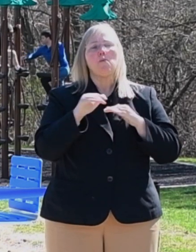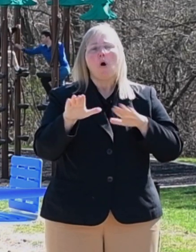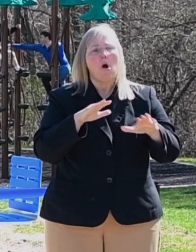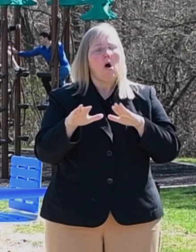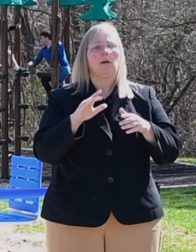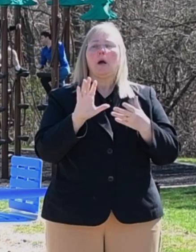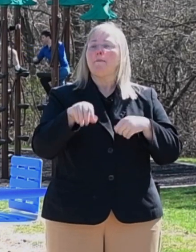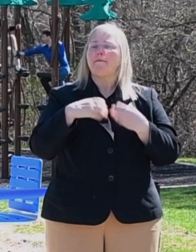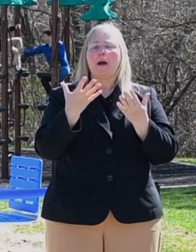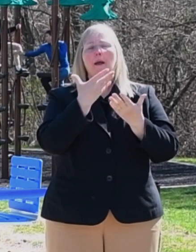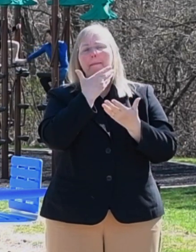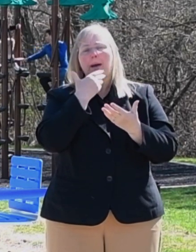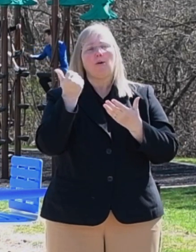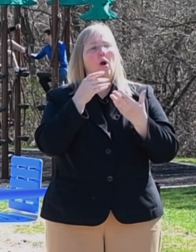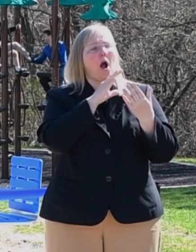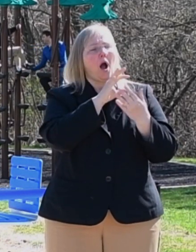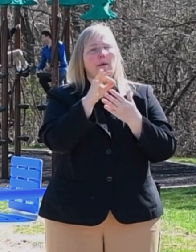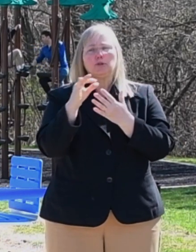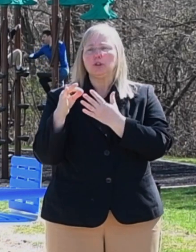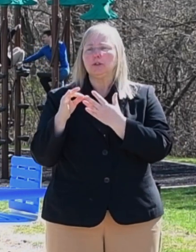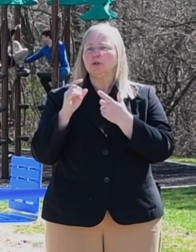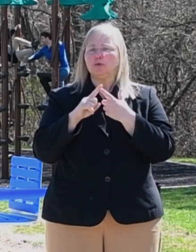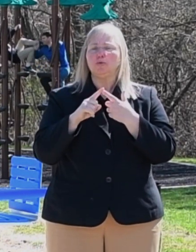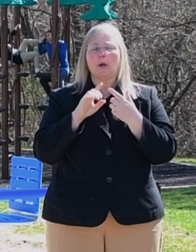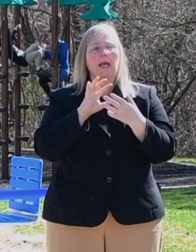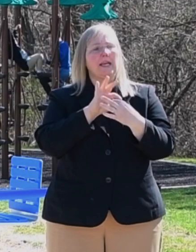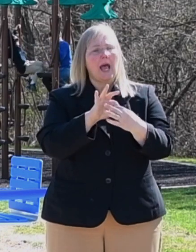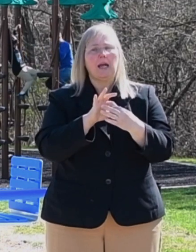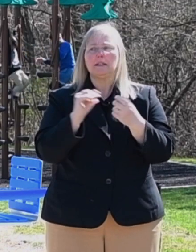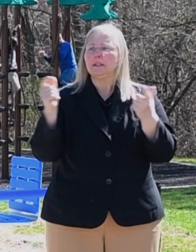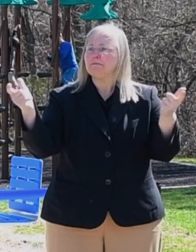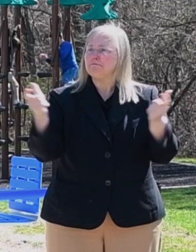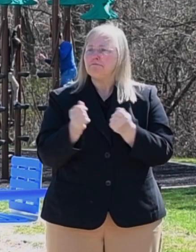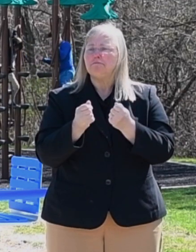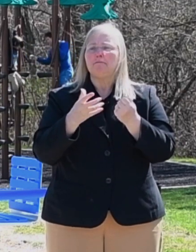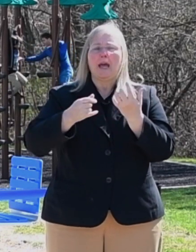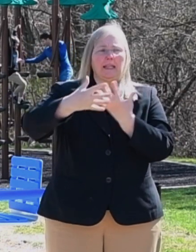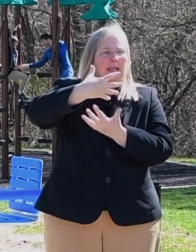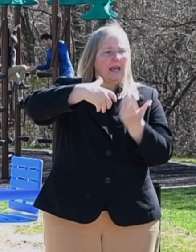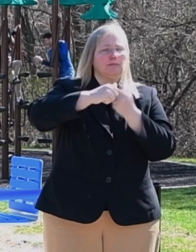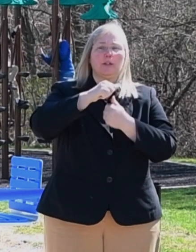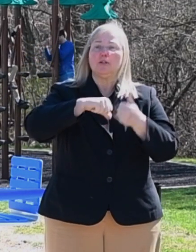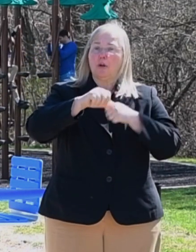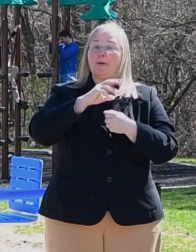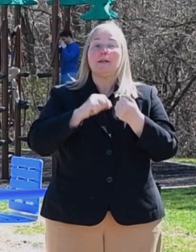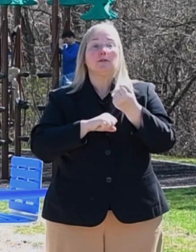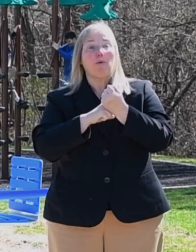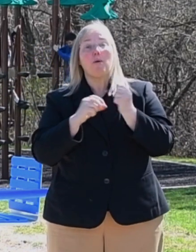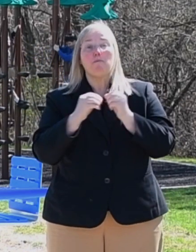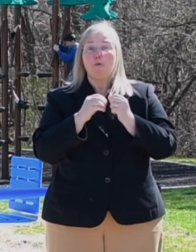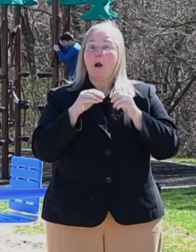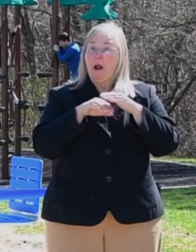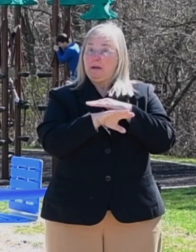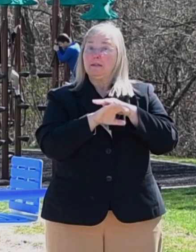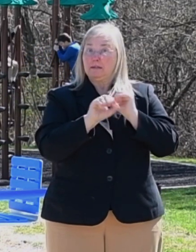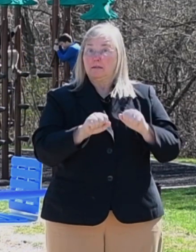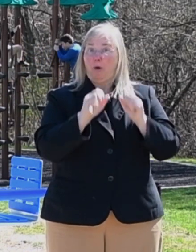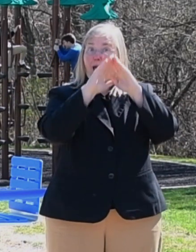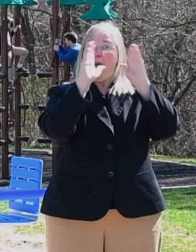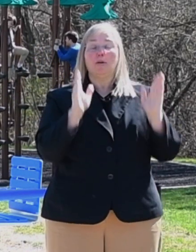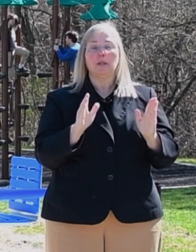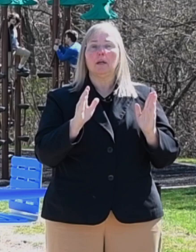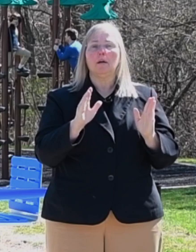better options to connect and engage with one another, and support more accessible housing,